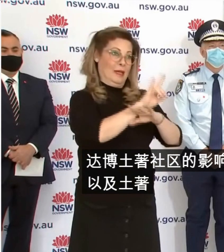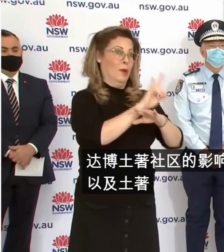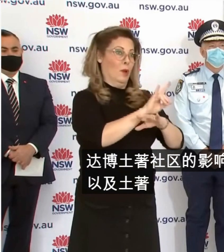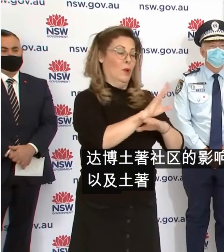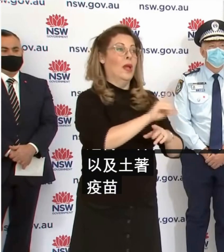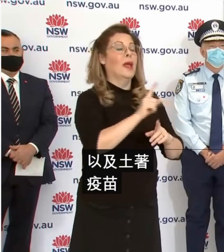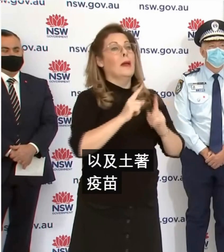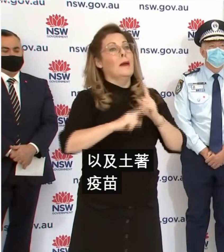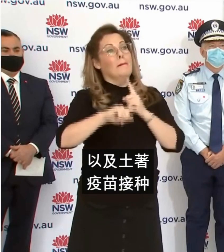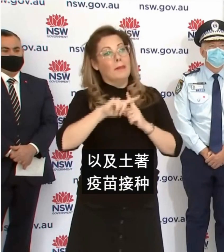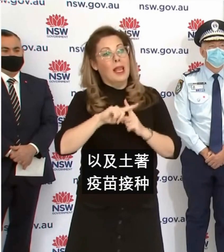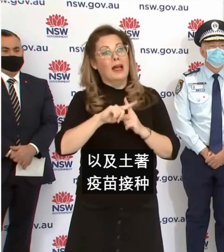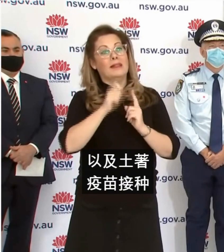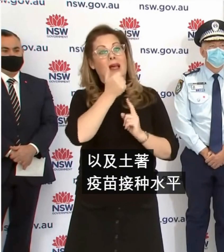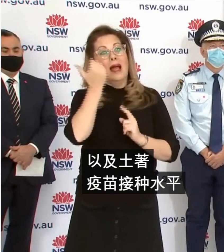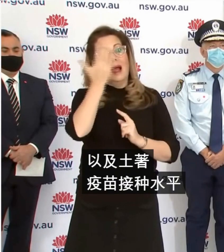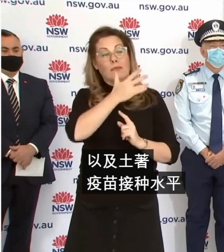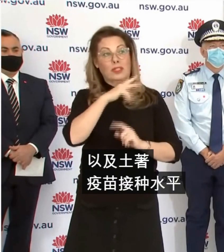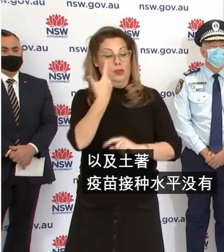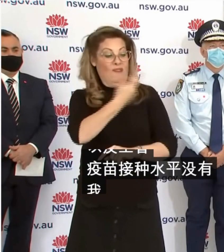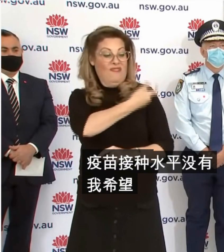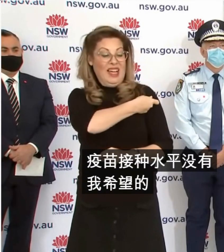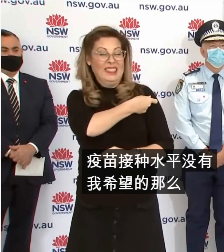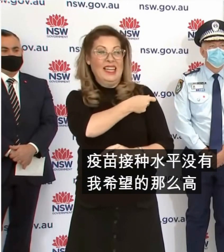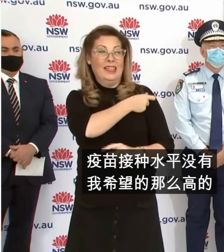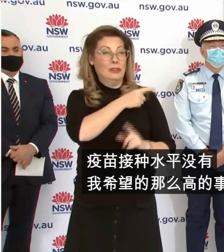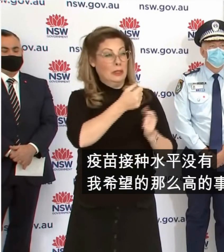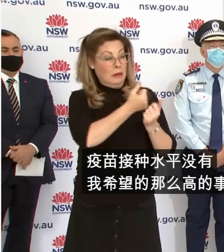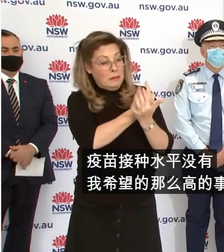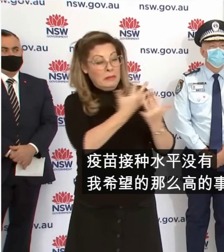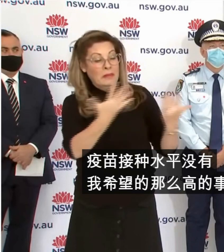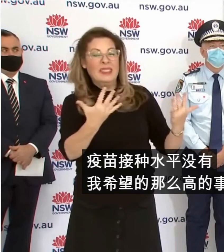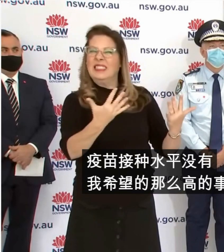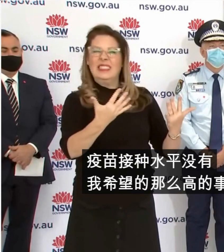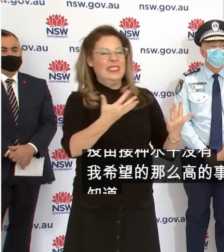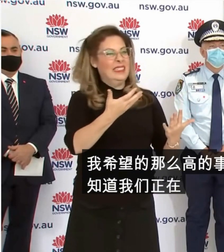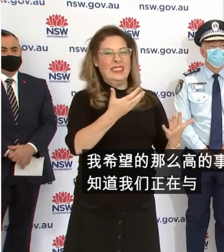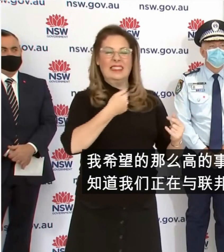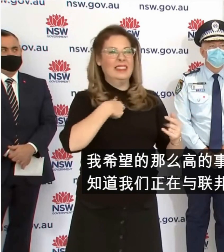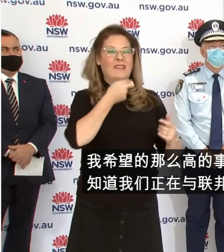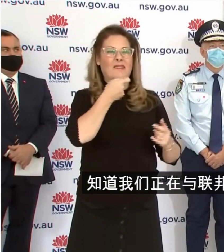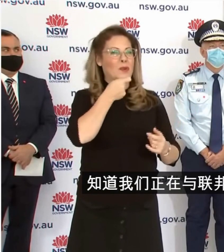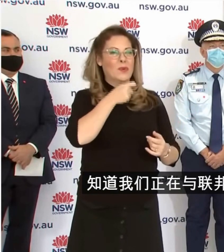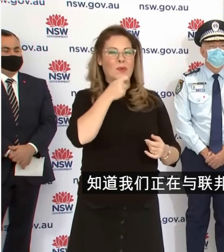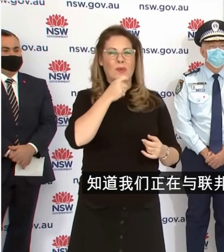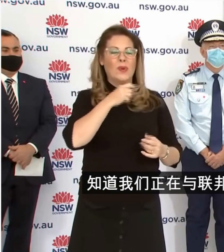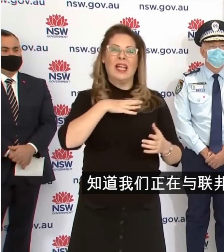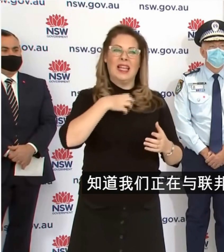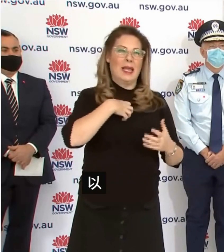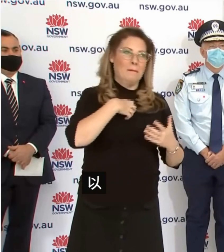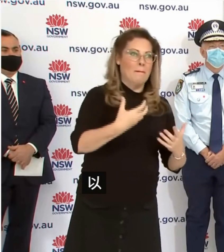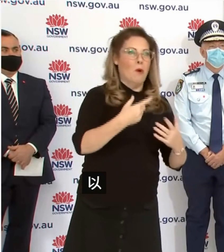that Aboriginal vaccination levels are not as high as I'd like to see them. So just to be aware that we are working with the